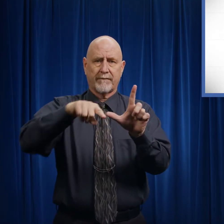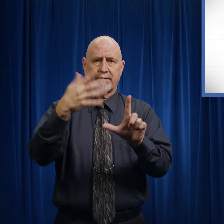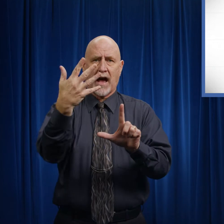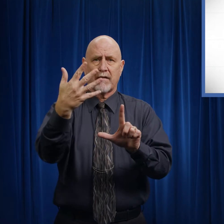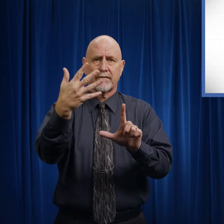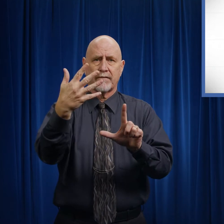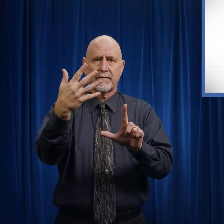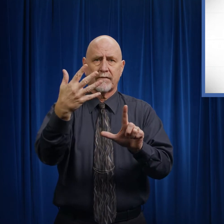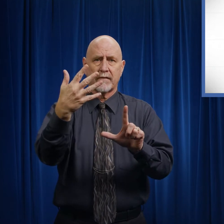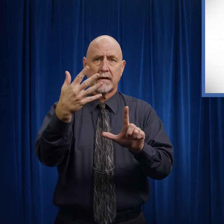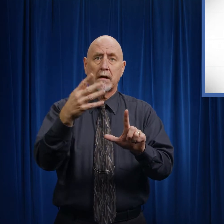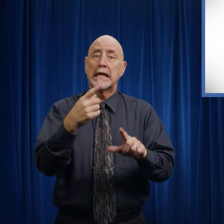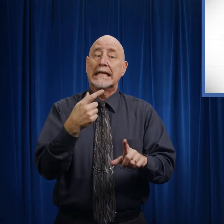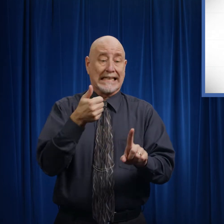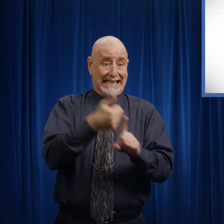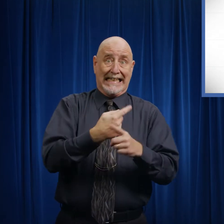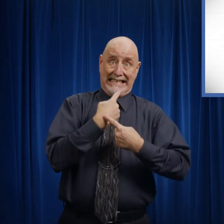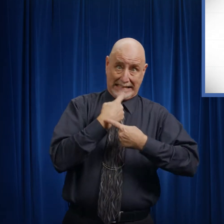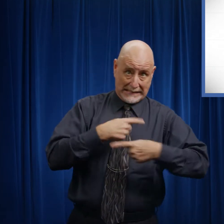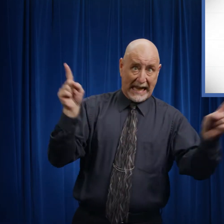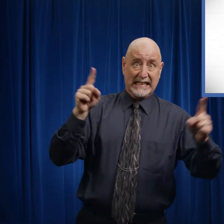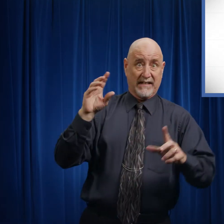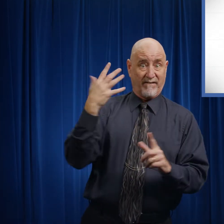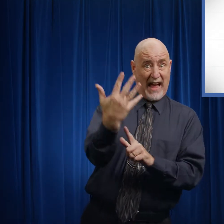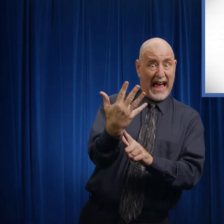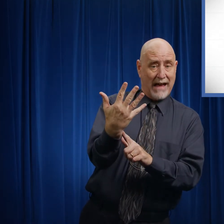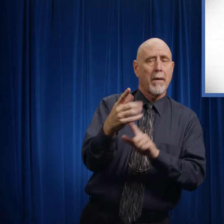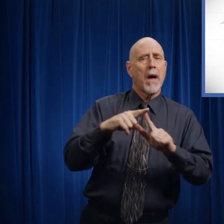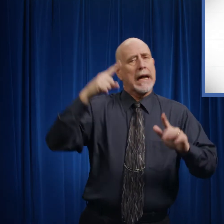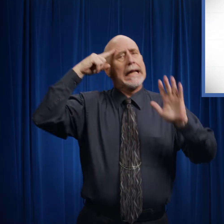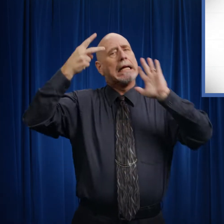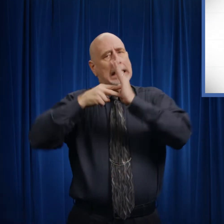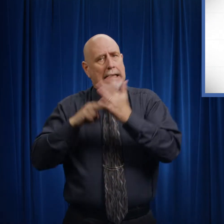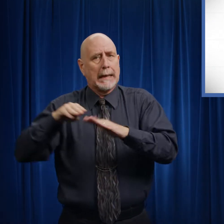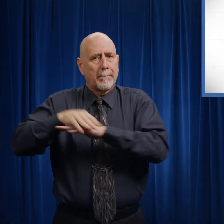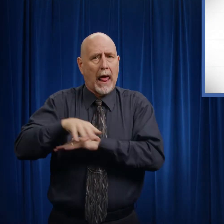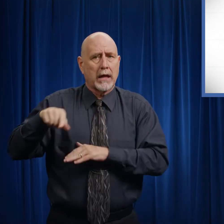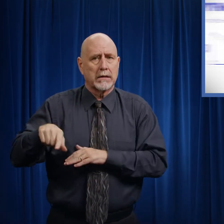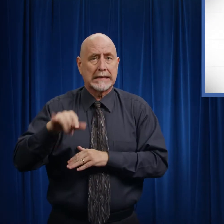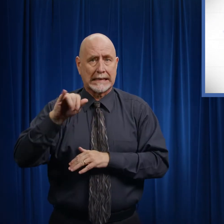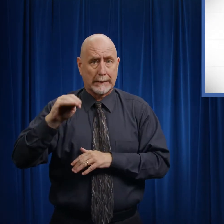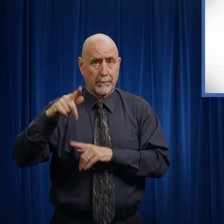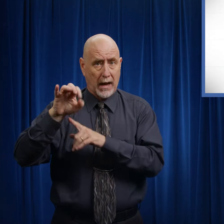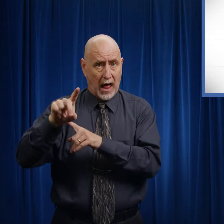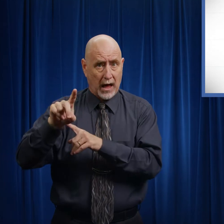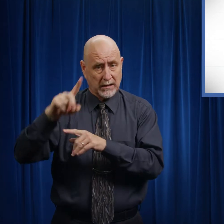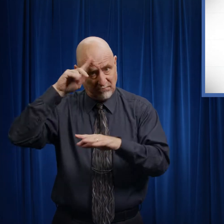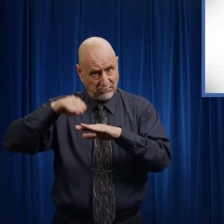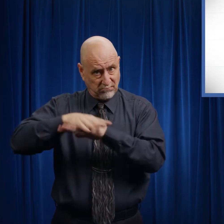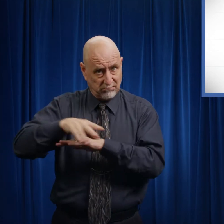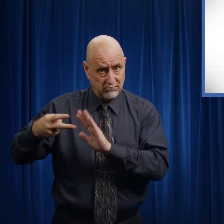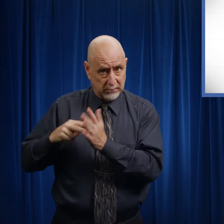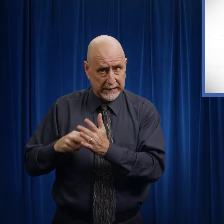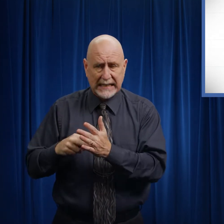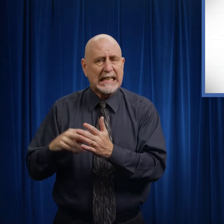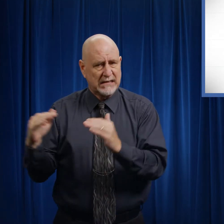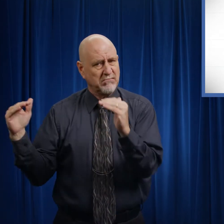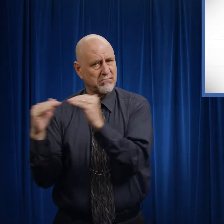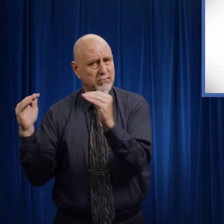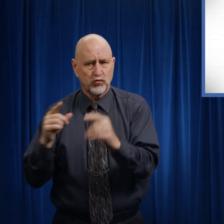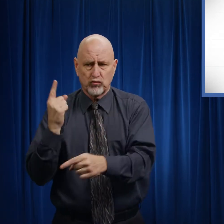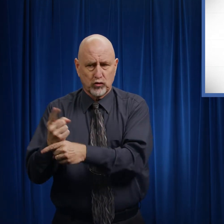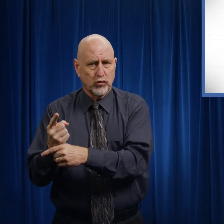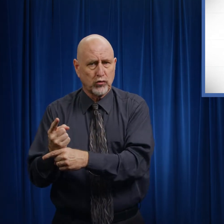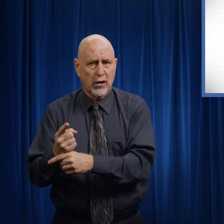the answer there. It's not stated explicitly, but it's implied. Now, something that's implied is just